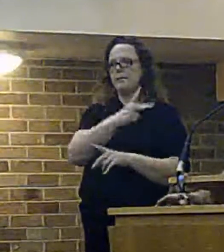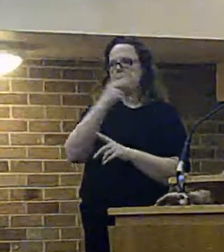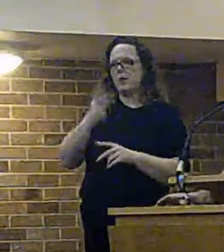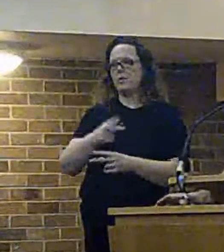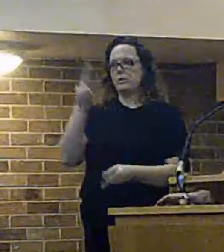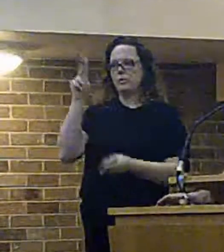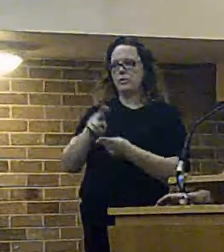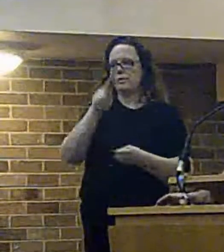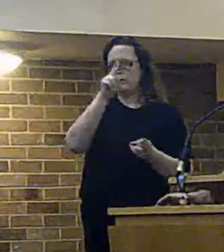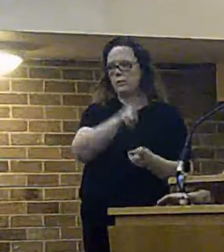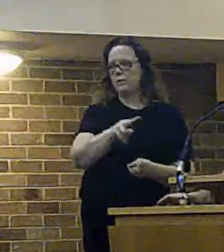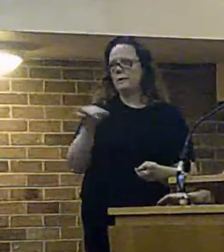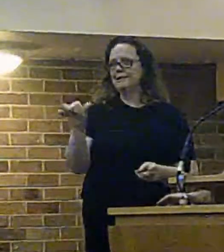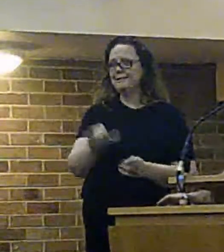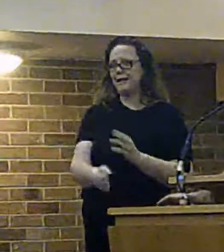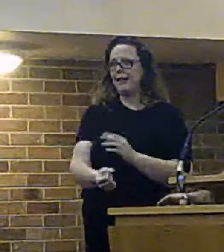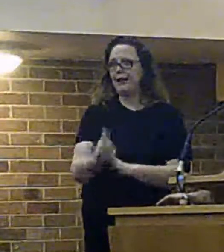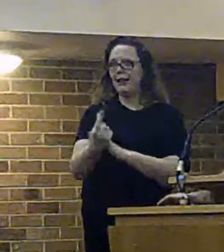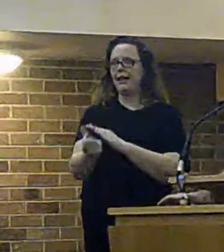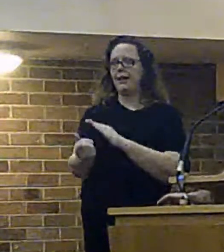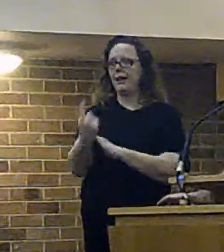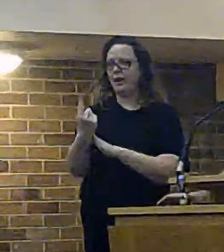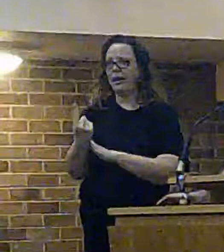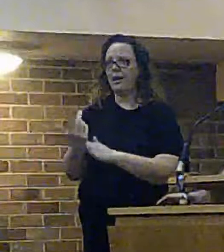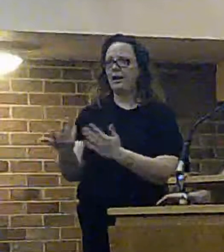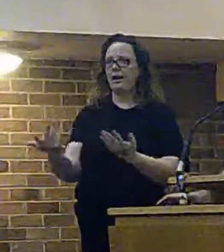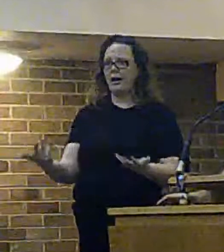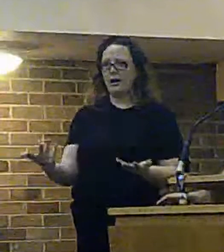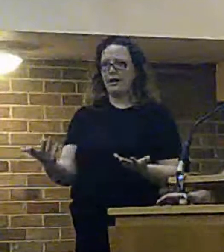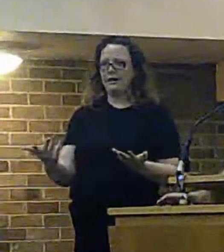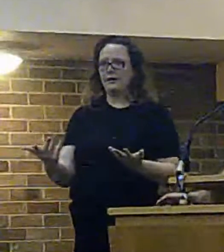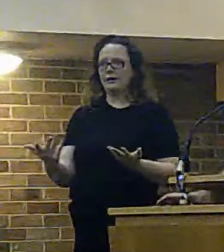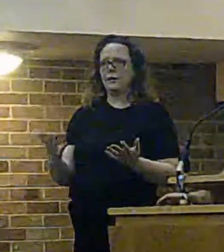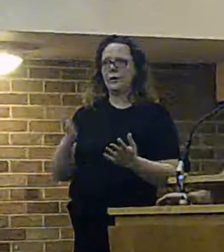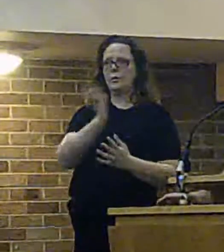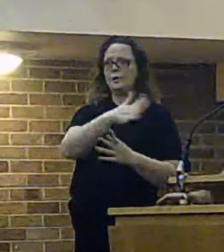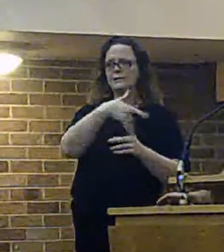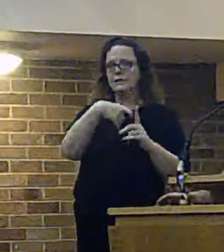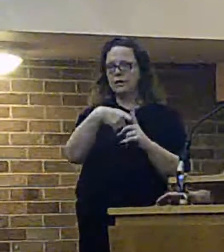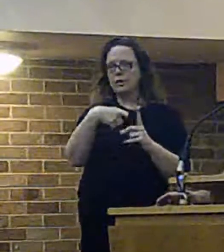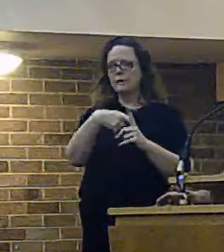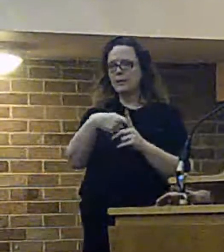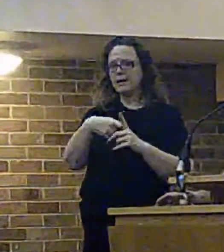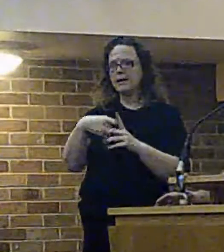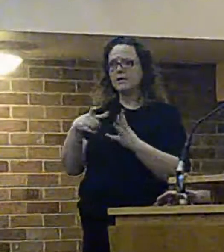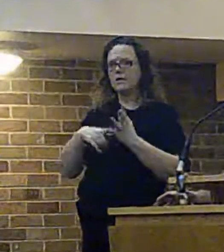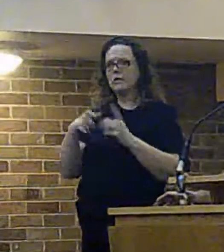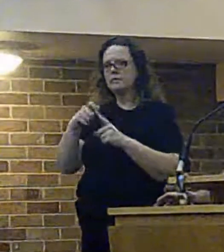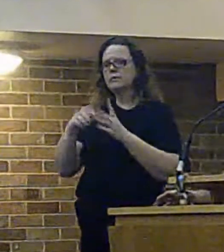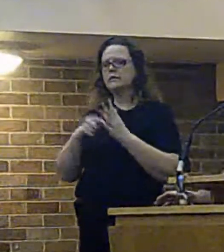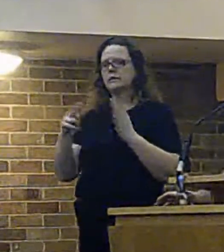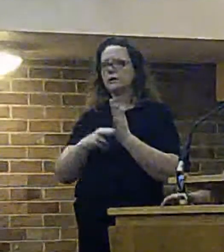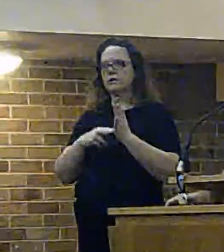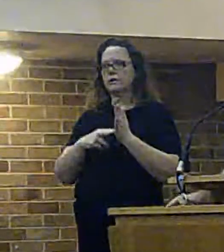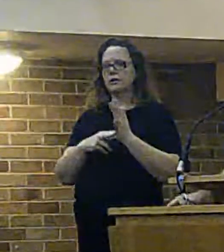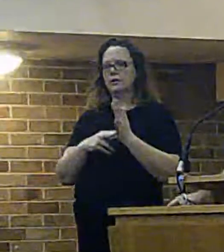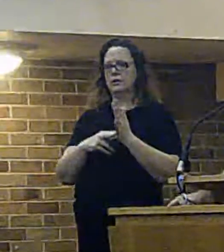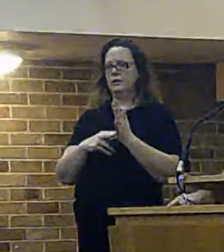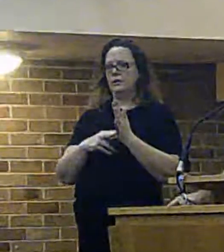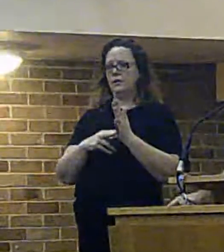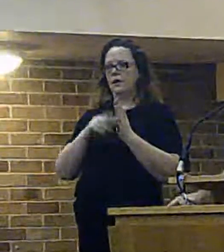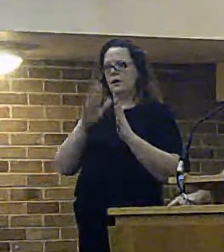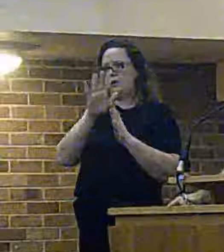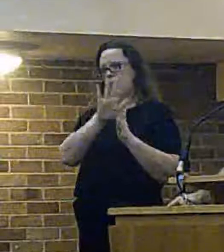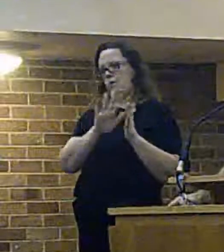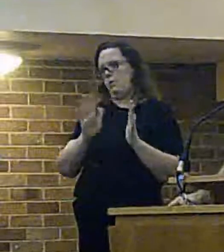still incidents that occur on West Kirby, Upton, the station area, so across West